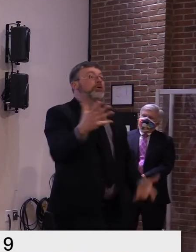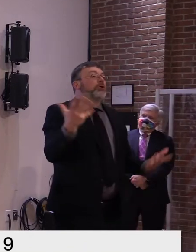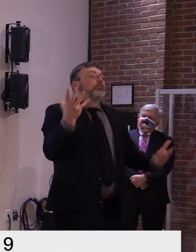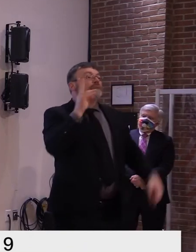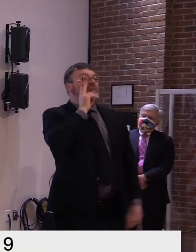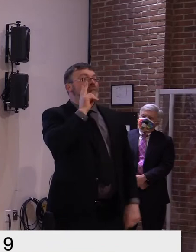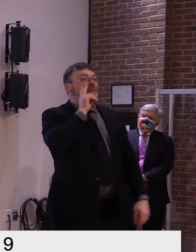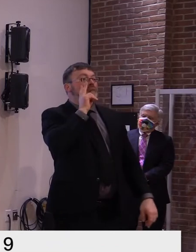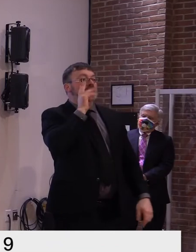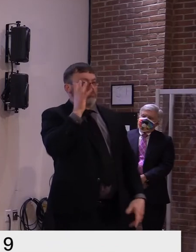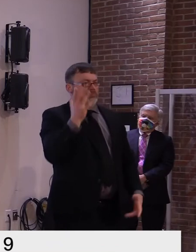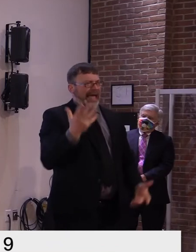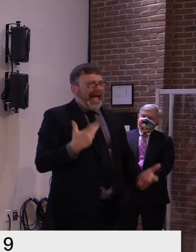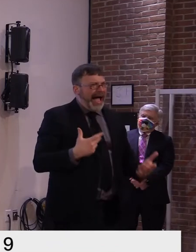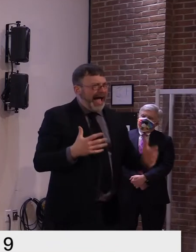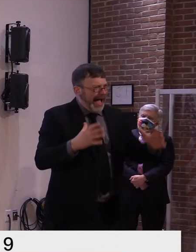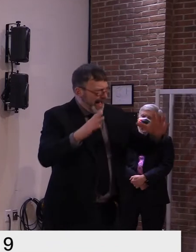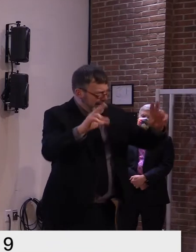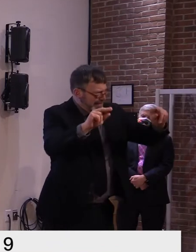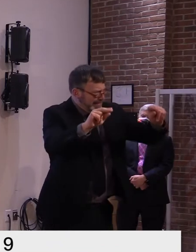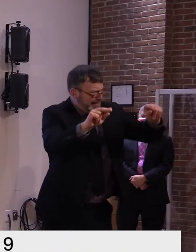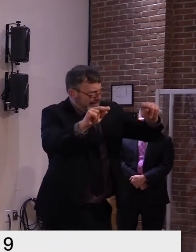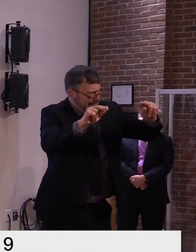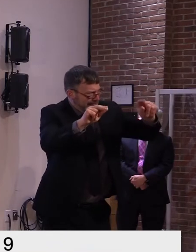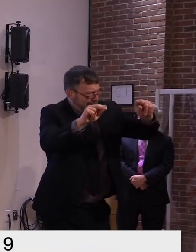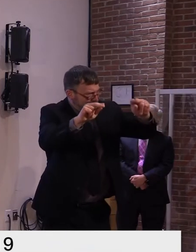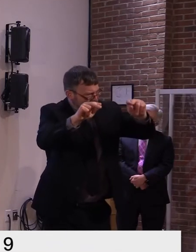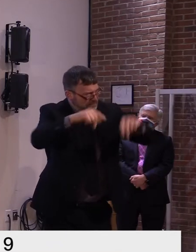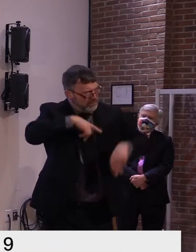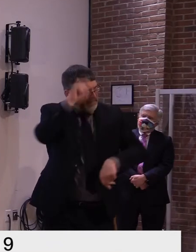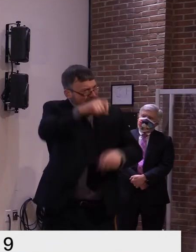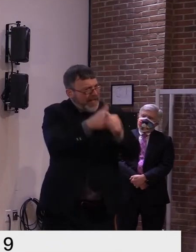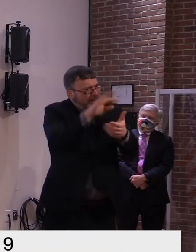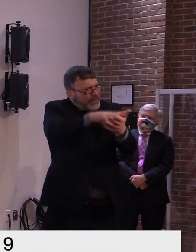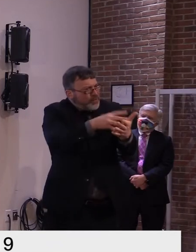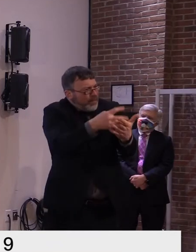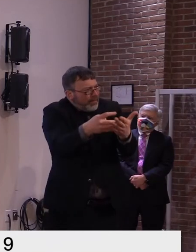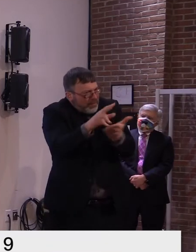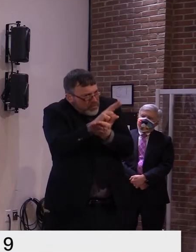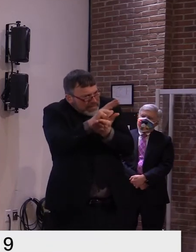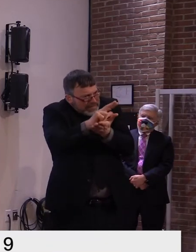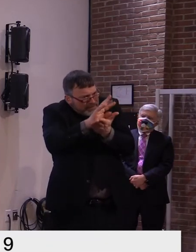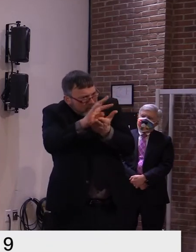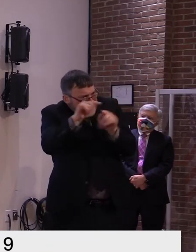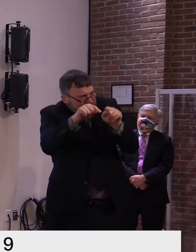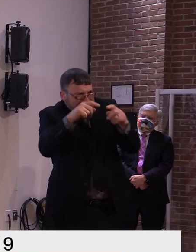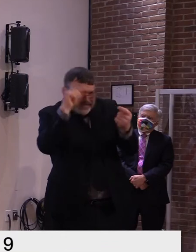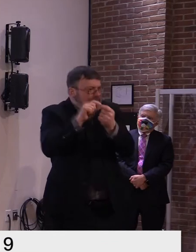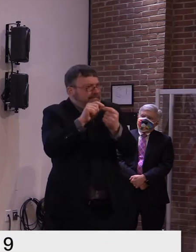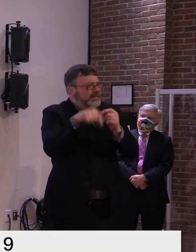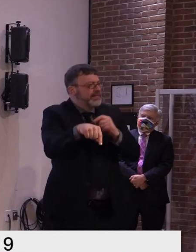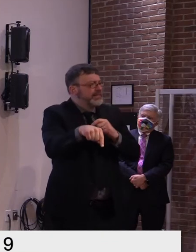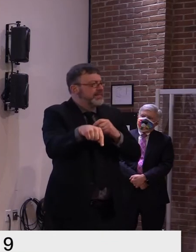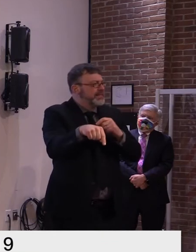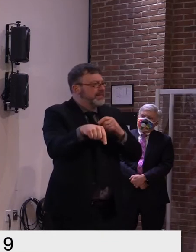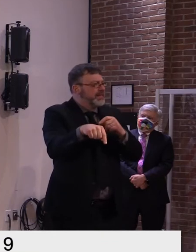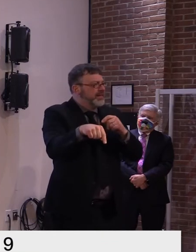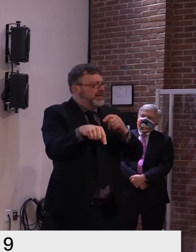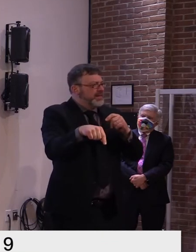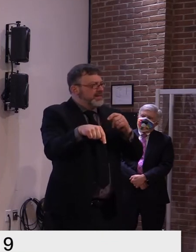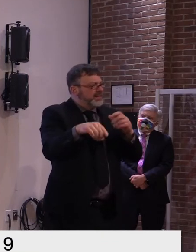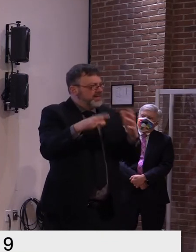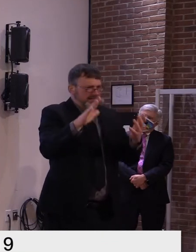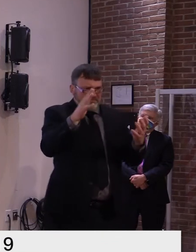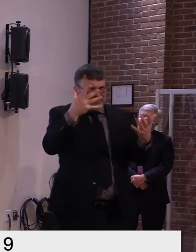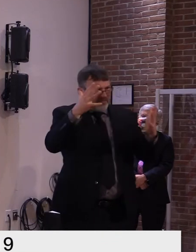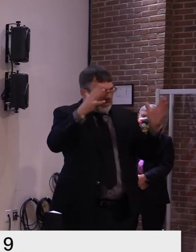a wise path to take. It doesn't follow the data and the evidence of the studies, and there is no study that tells us how